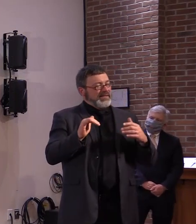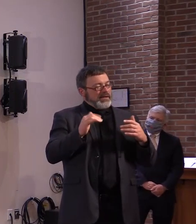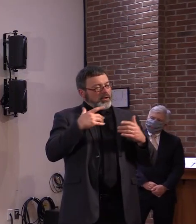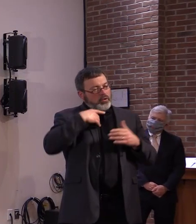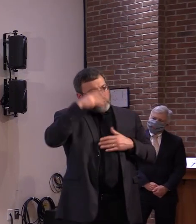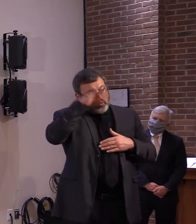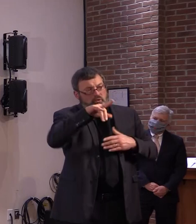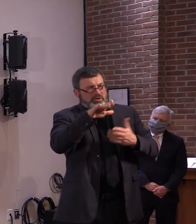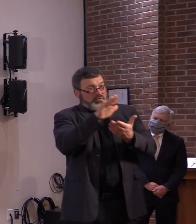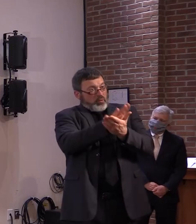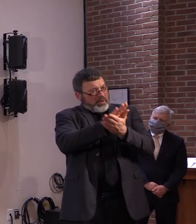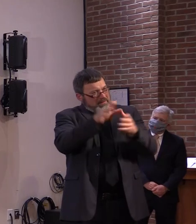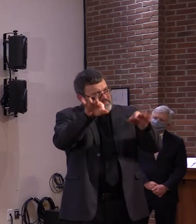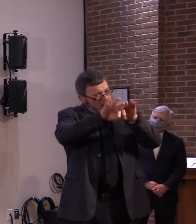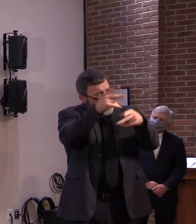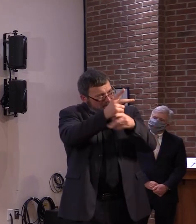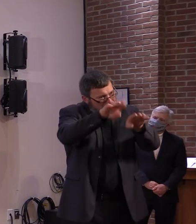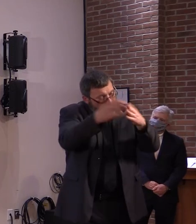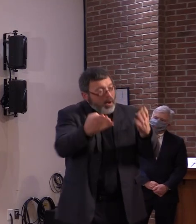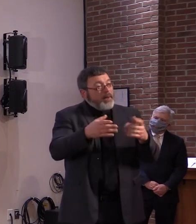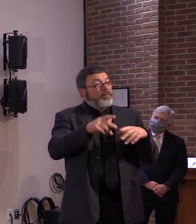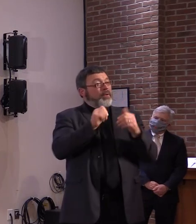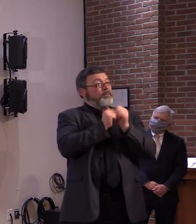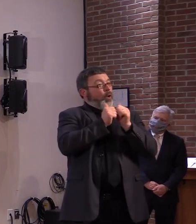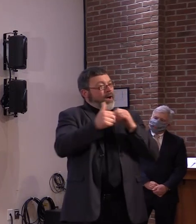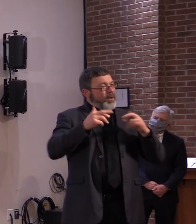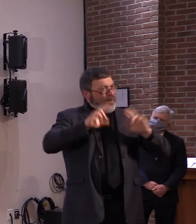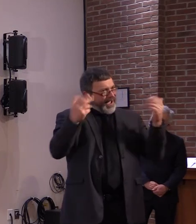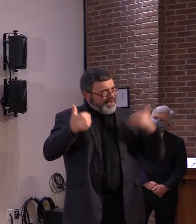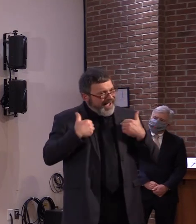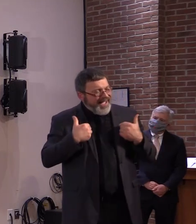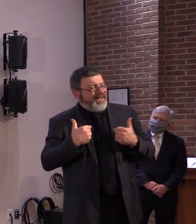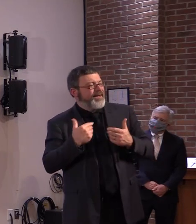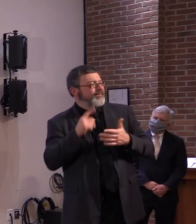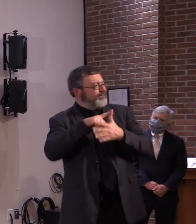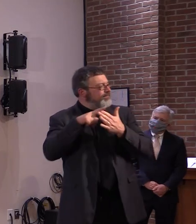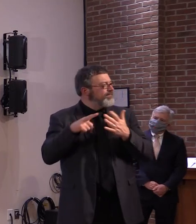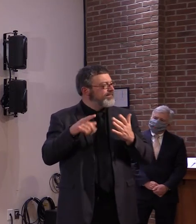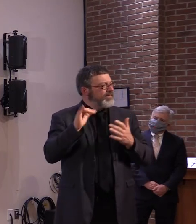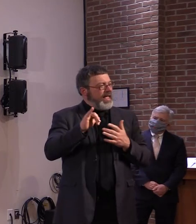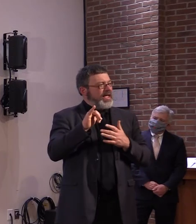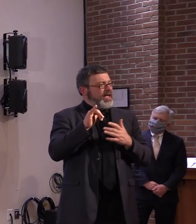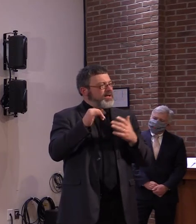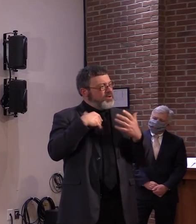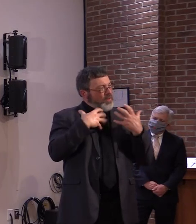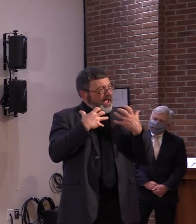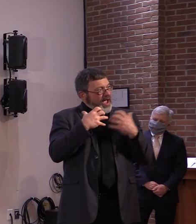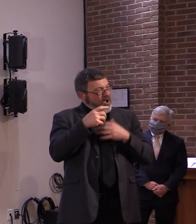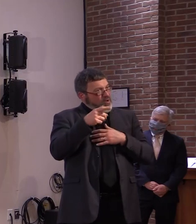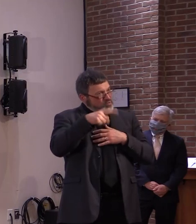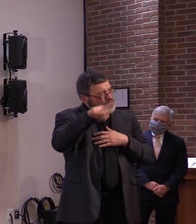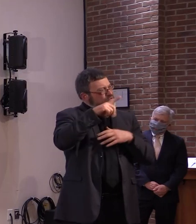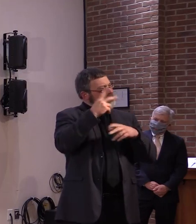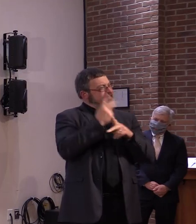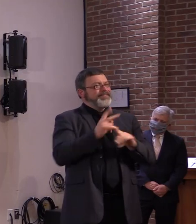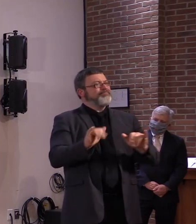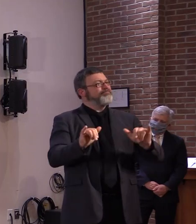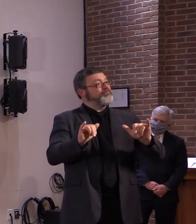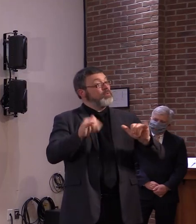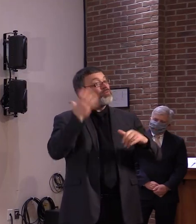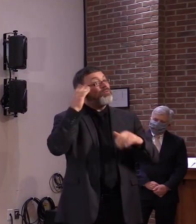community are working hard to keep community levels low so that you can keep going to school. So